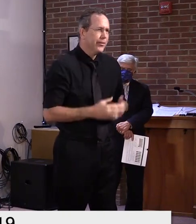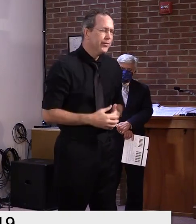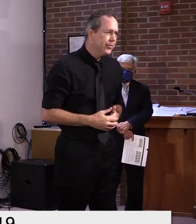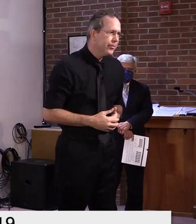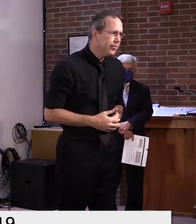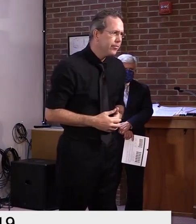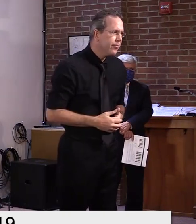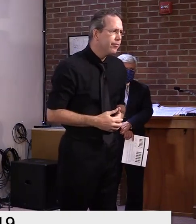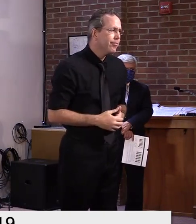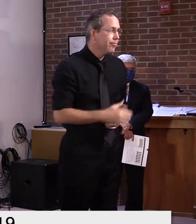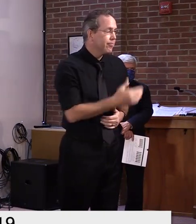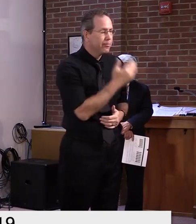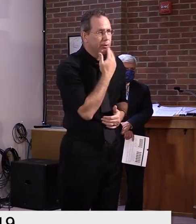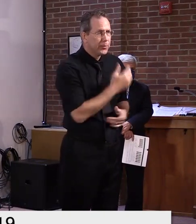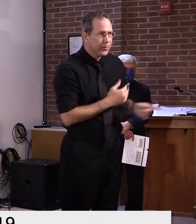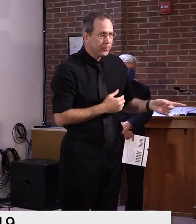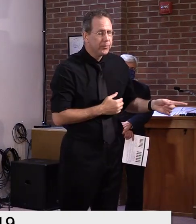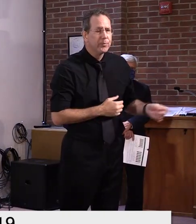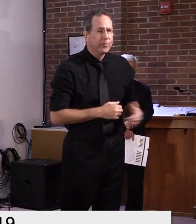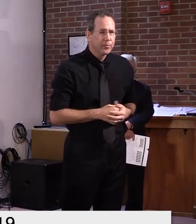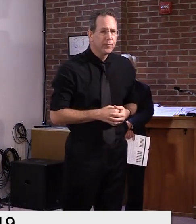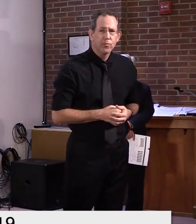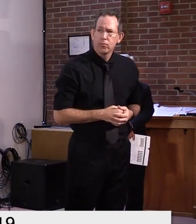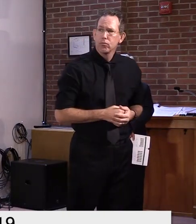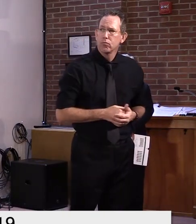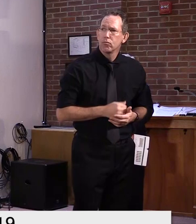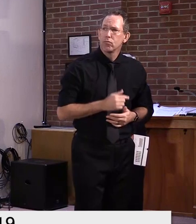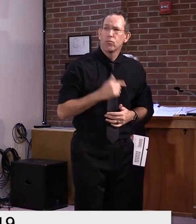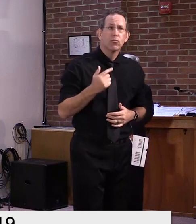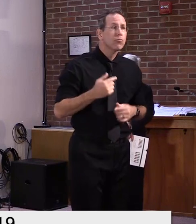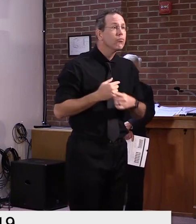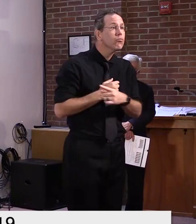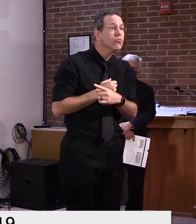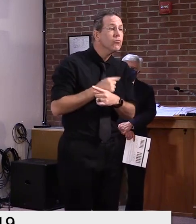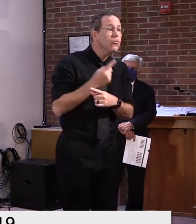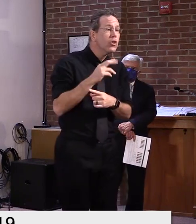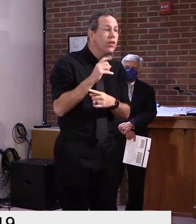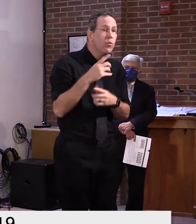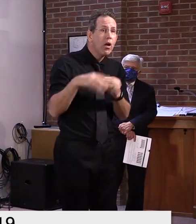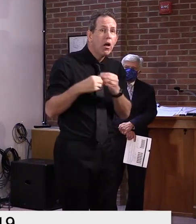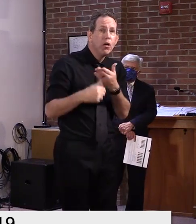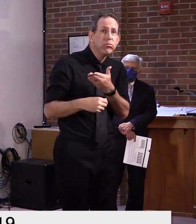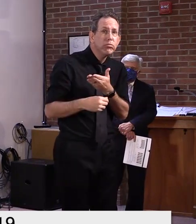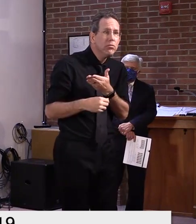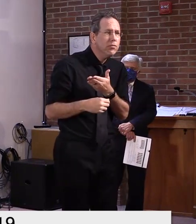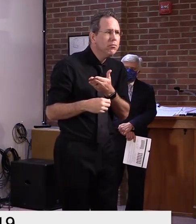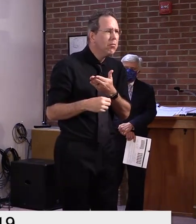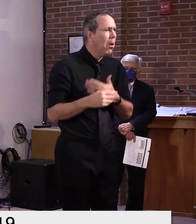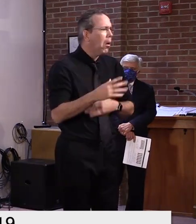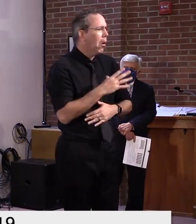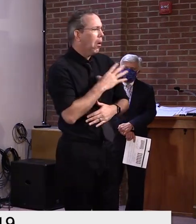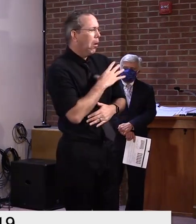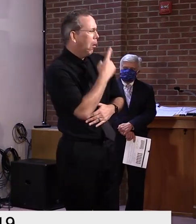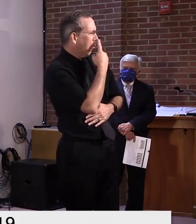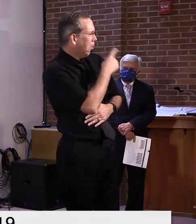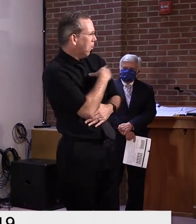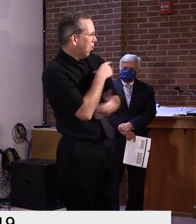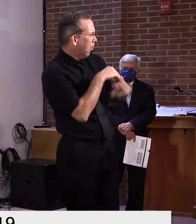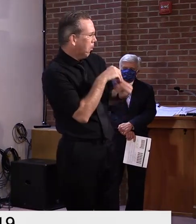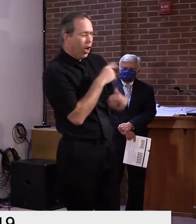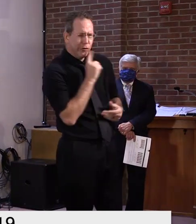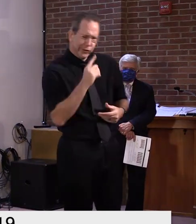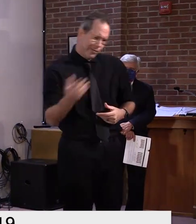Okay, we're gonna move to the phones now. Anything you want to add? Oh. Well, I can always add something. Why don't we have Dr. Levine add anything okay. more that you'd like to